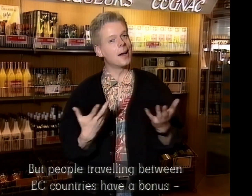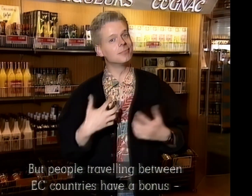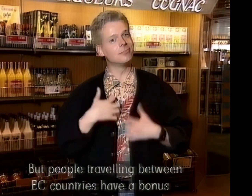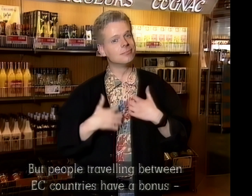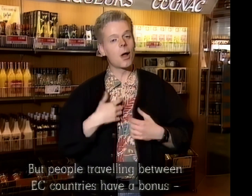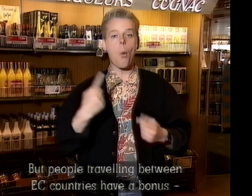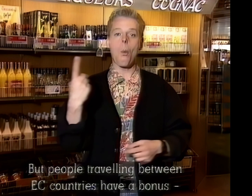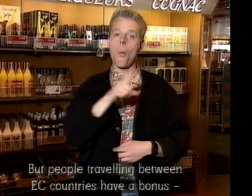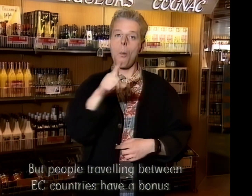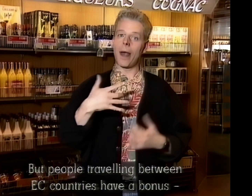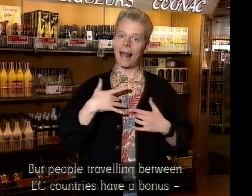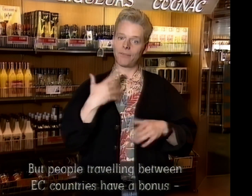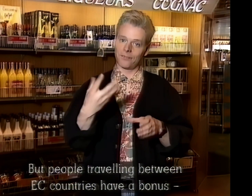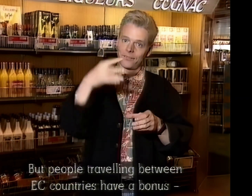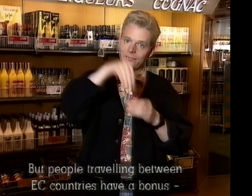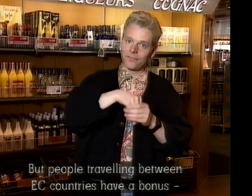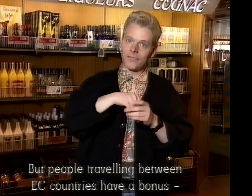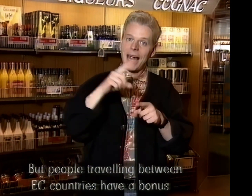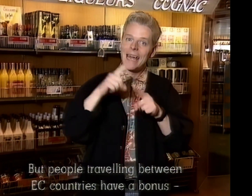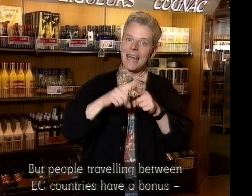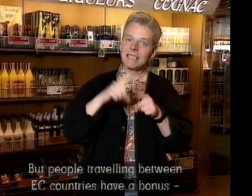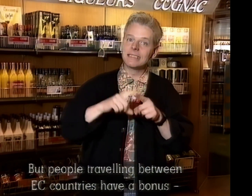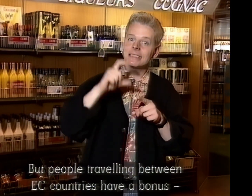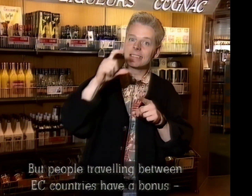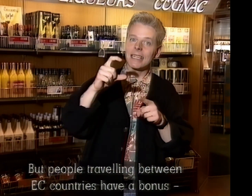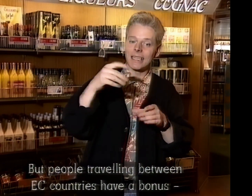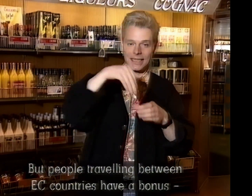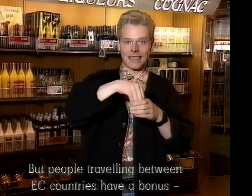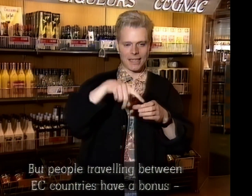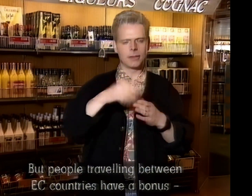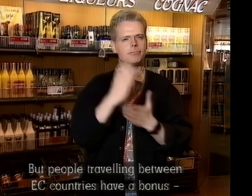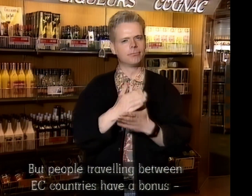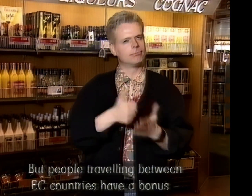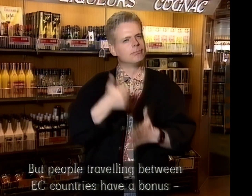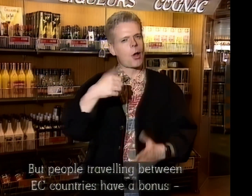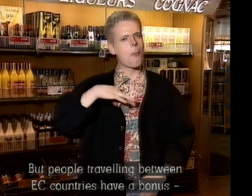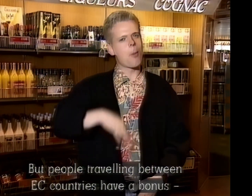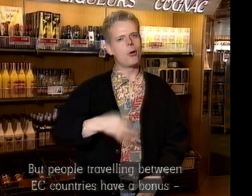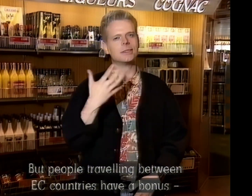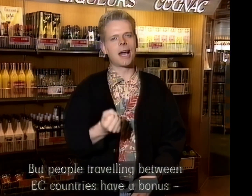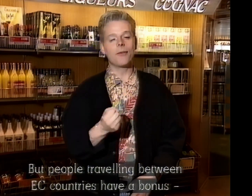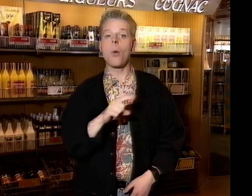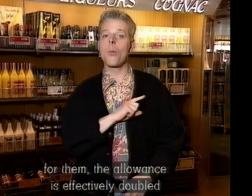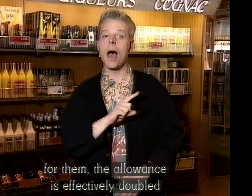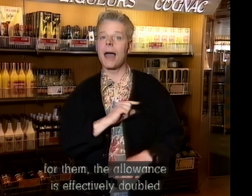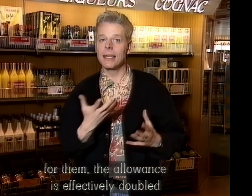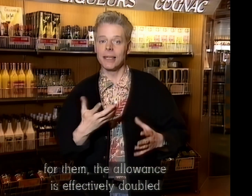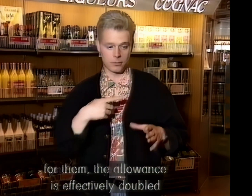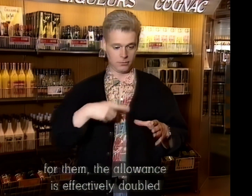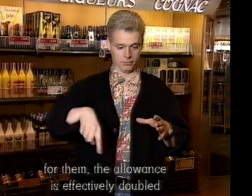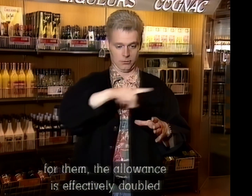But people travelling between EC countries have a bonus. For them, the allowance is effectively